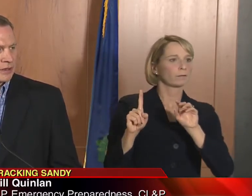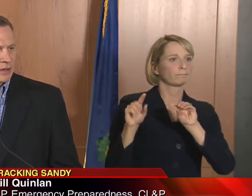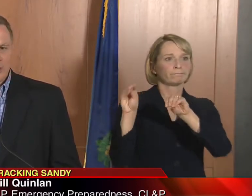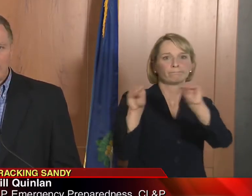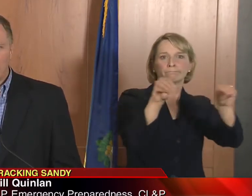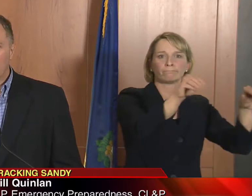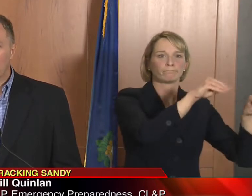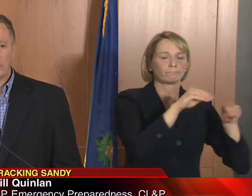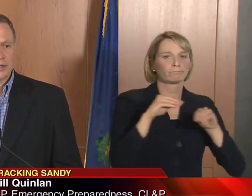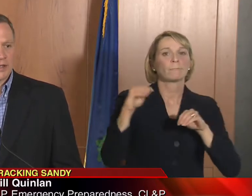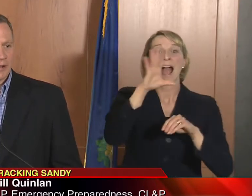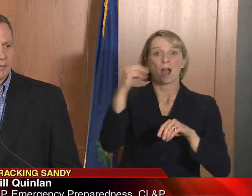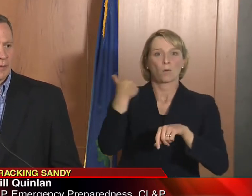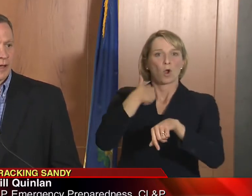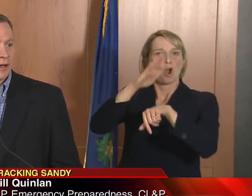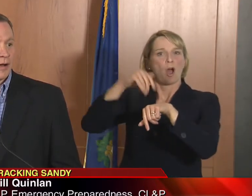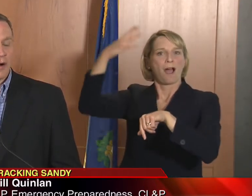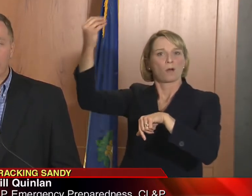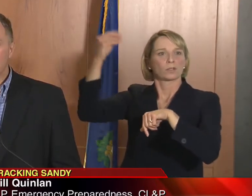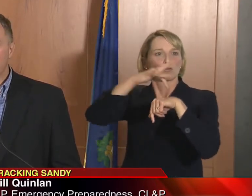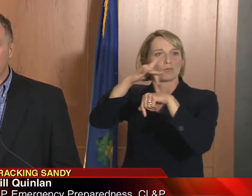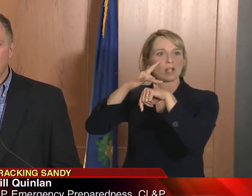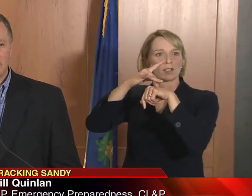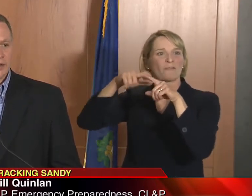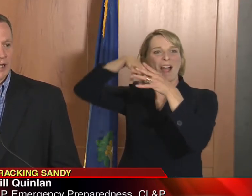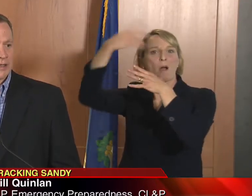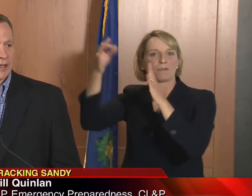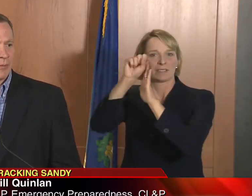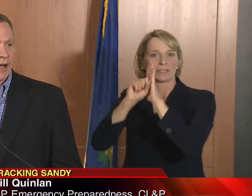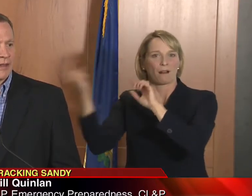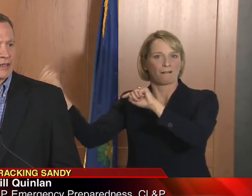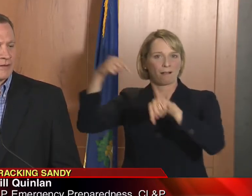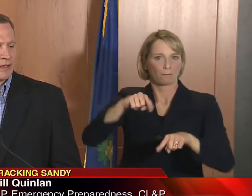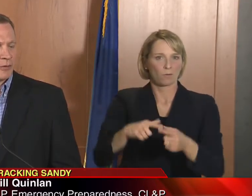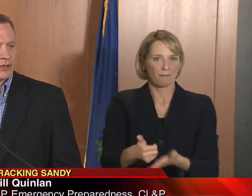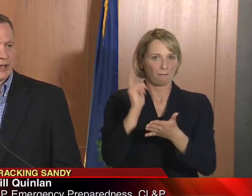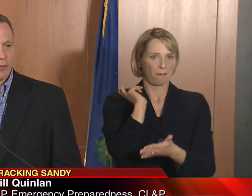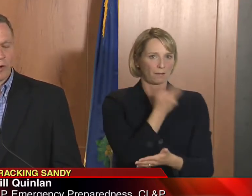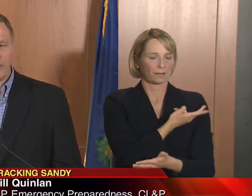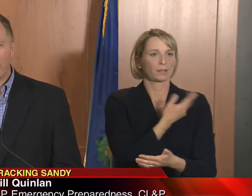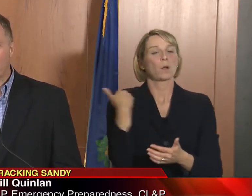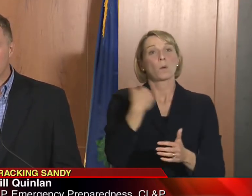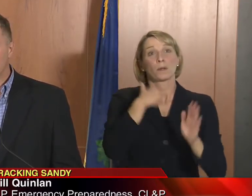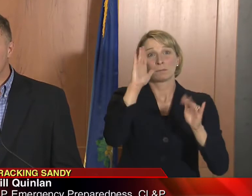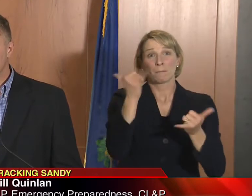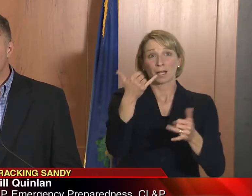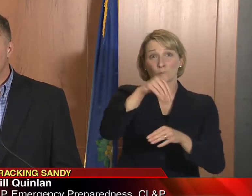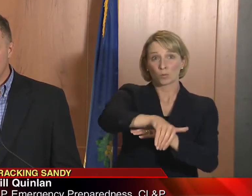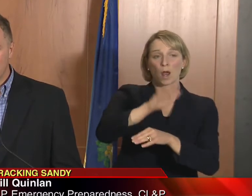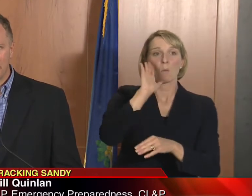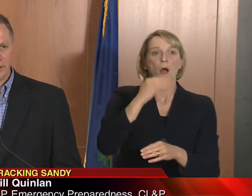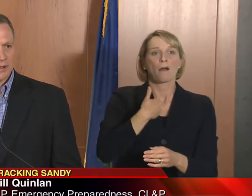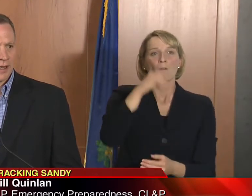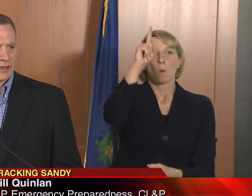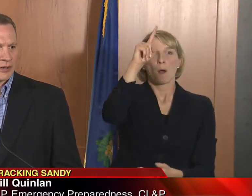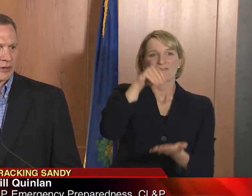resources across the state. Our expectation is that by this evening we should have